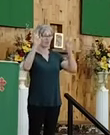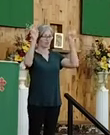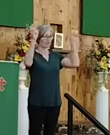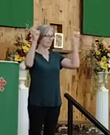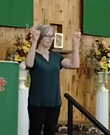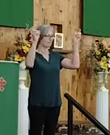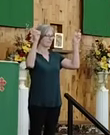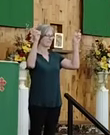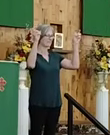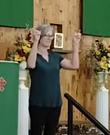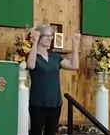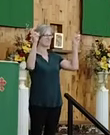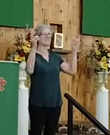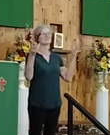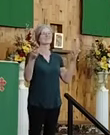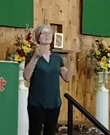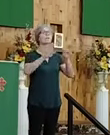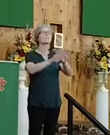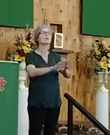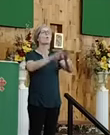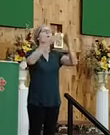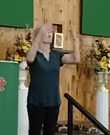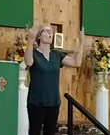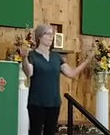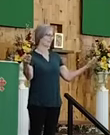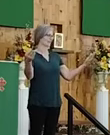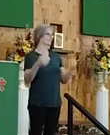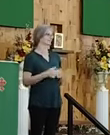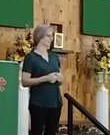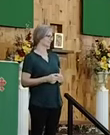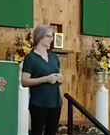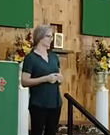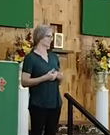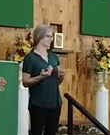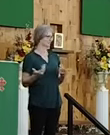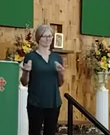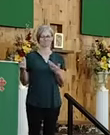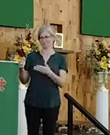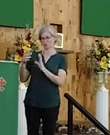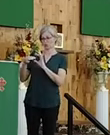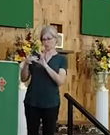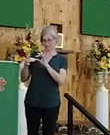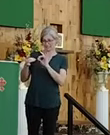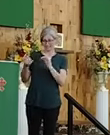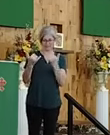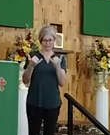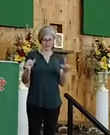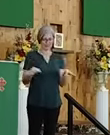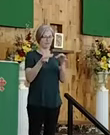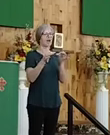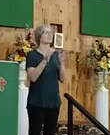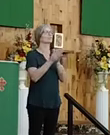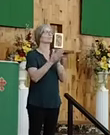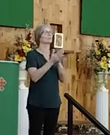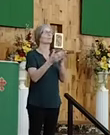is Be Opened. The readings for today's Mass are in the Heritage Missal,